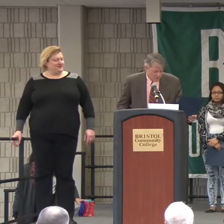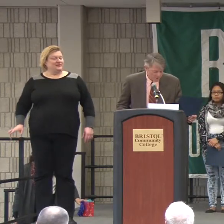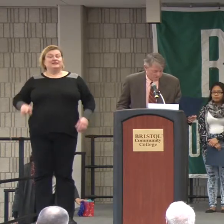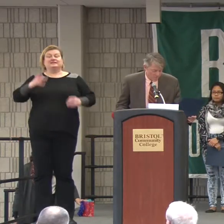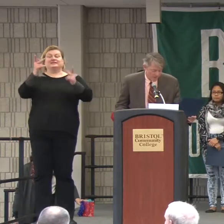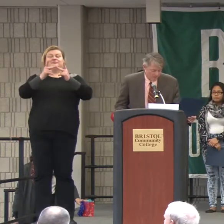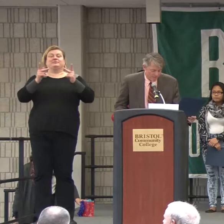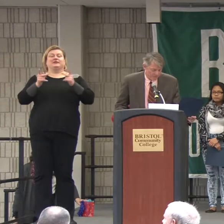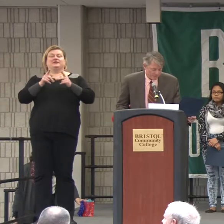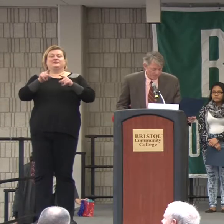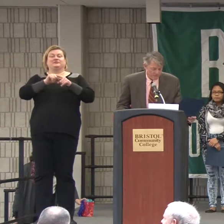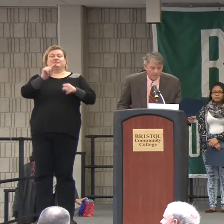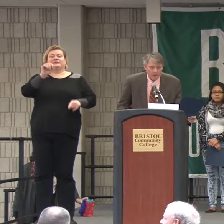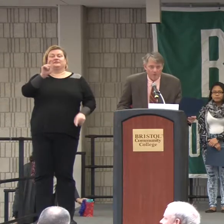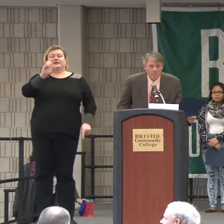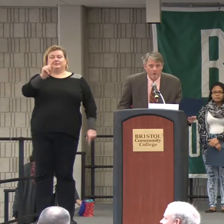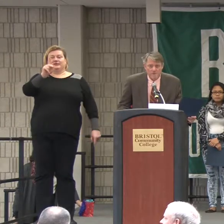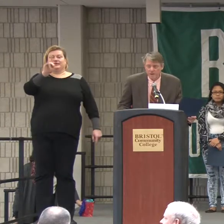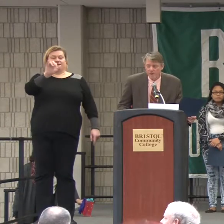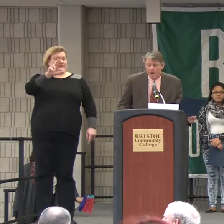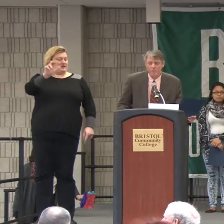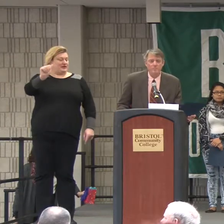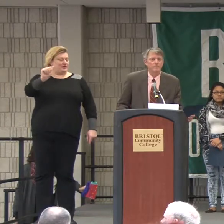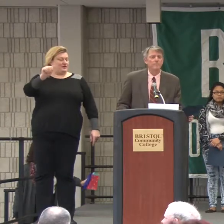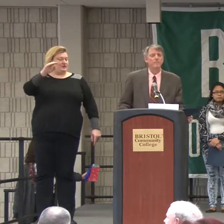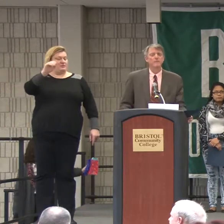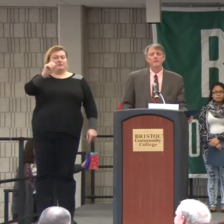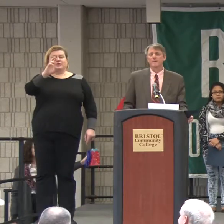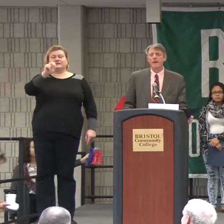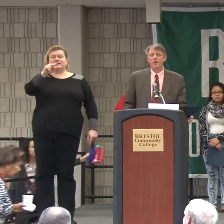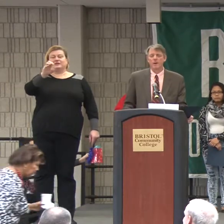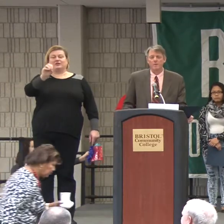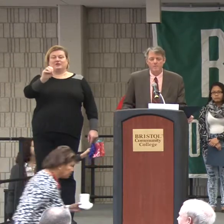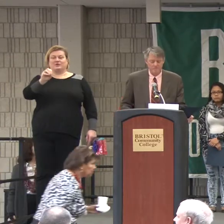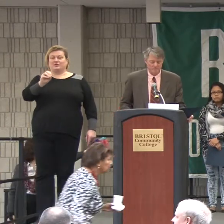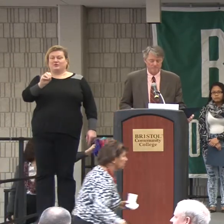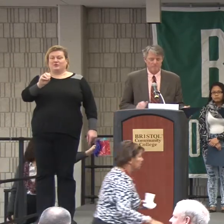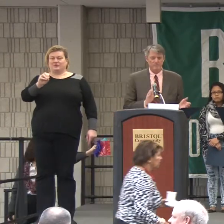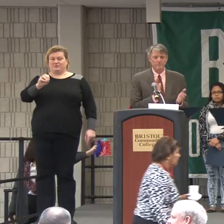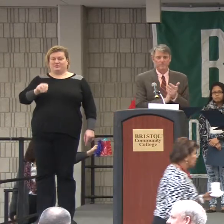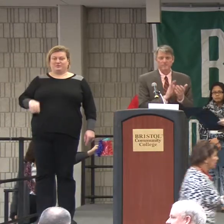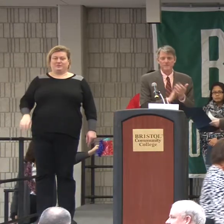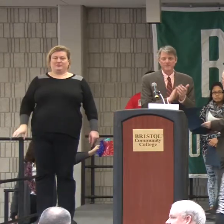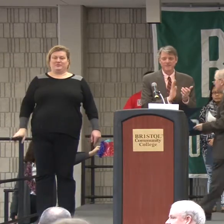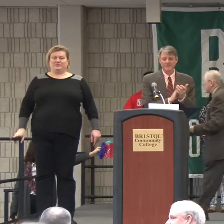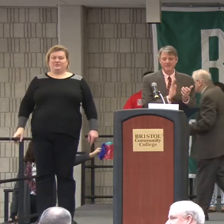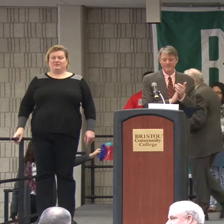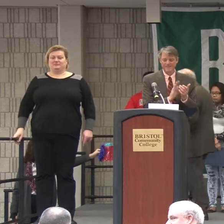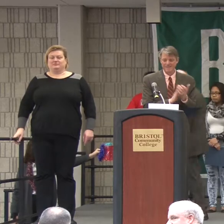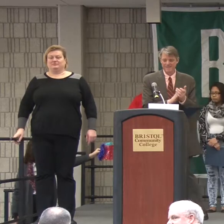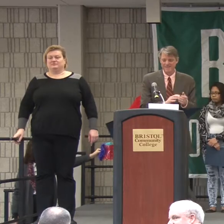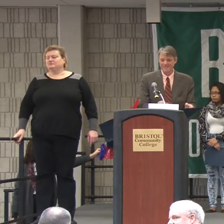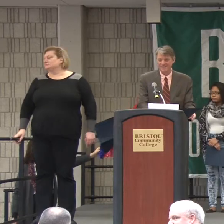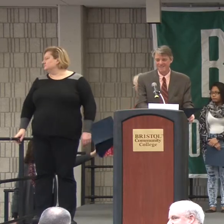Second place from Talbot, Kiara Marcelino. Kiara.